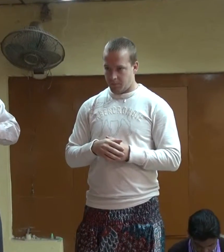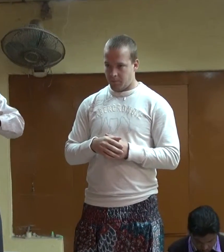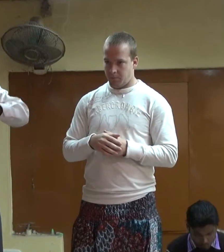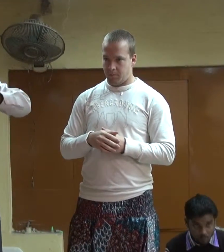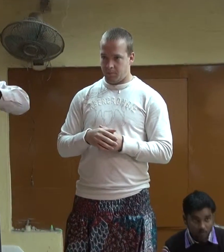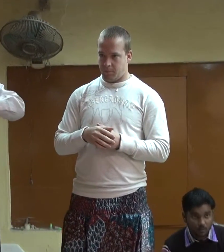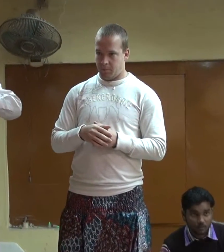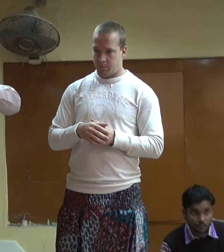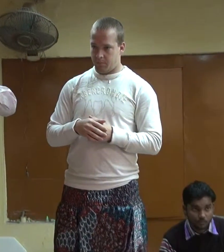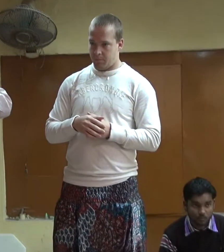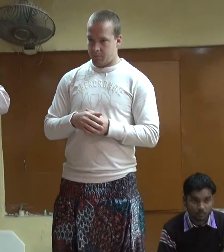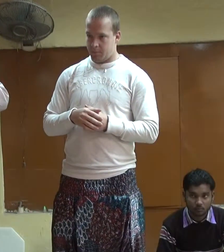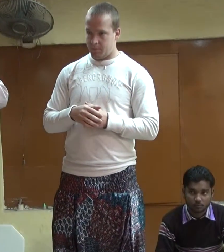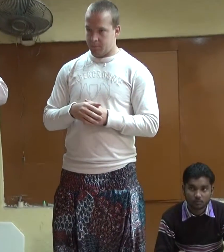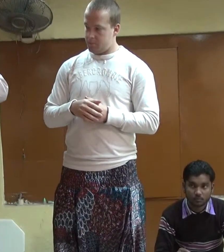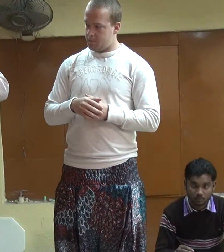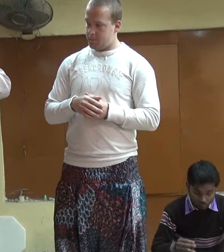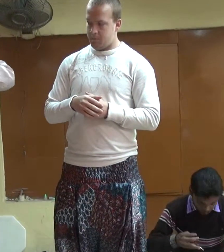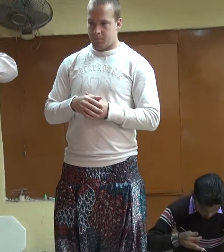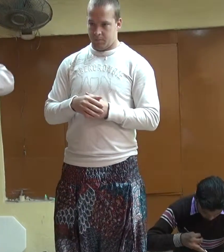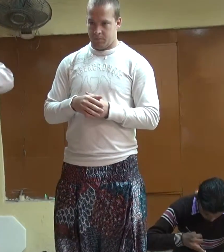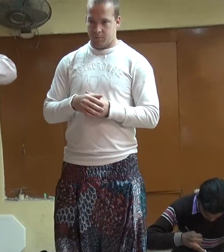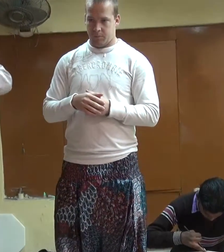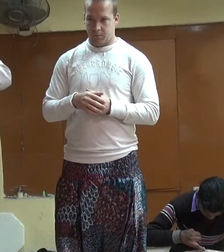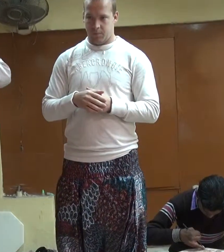Put aside these pieces, then the chisel.